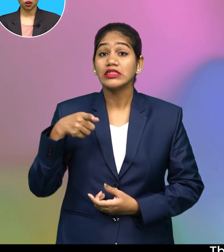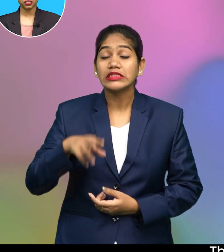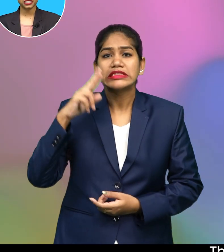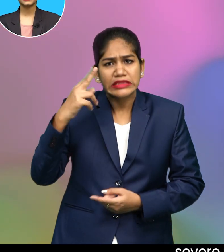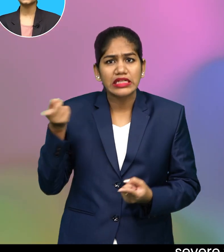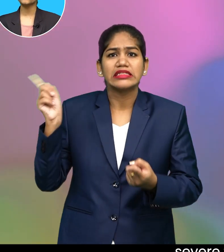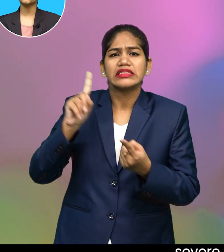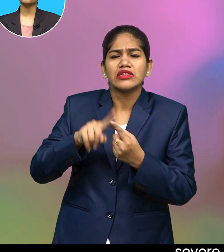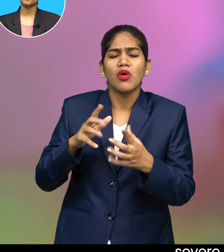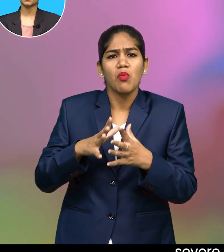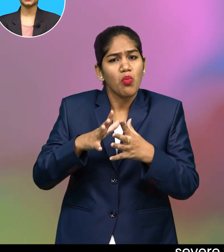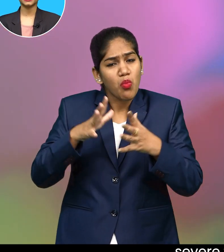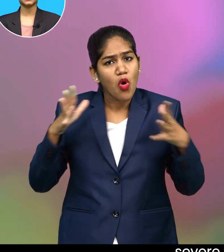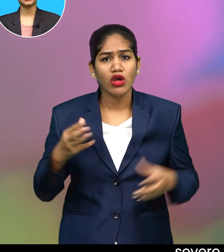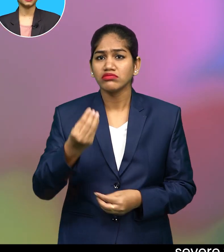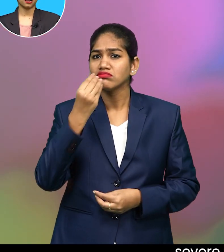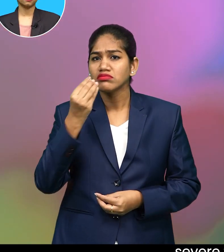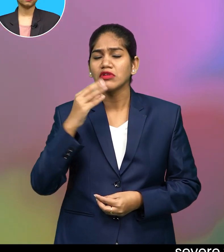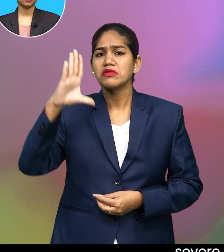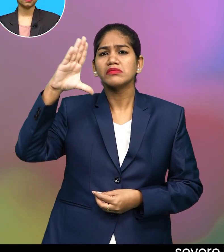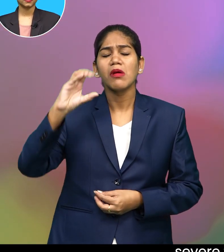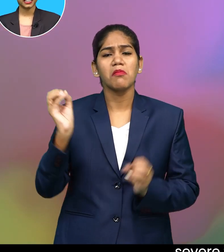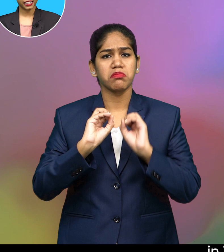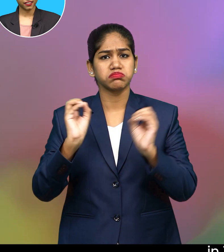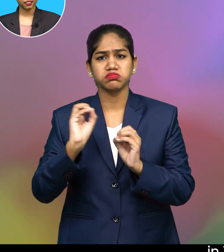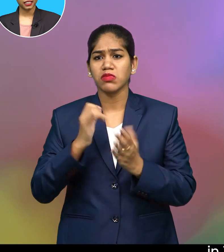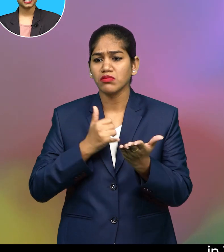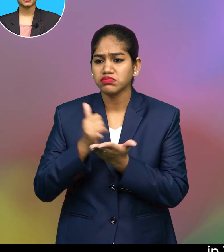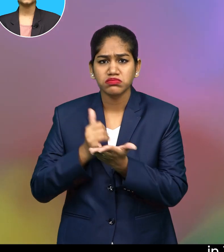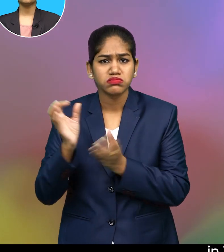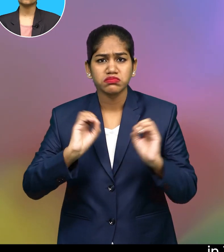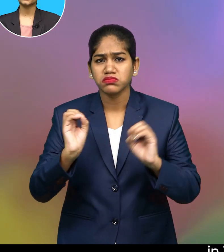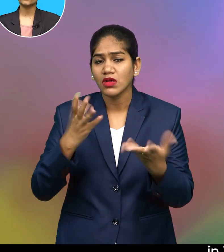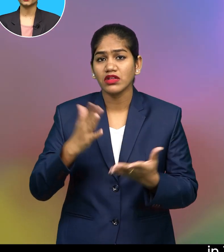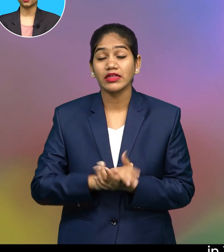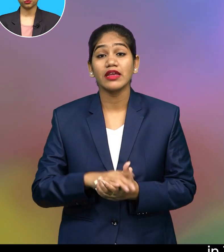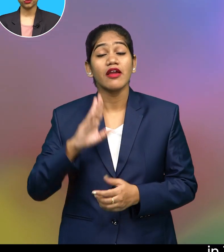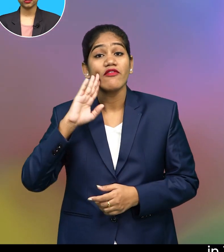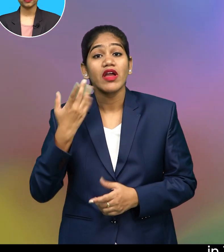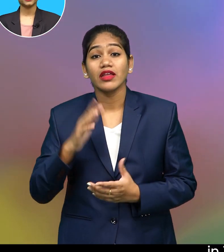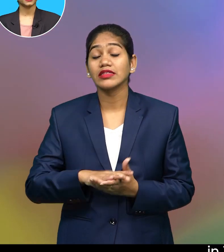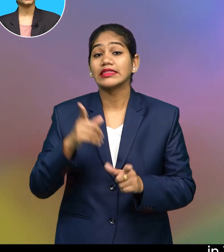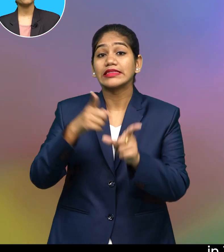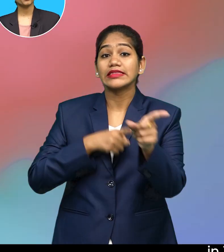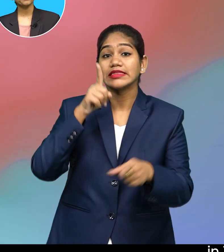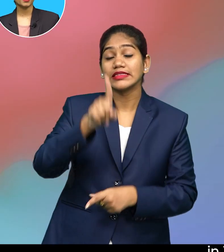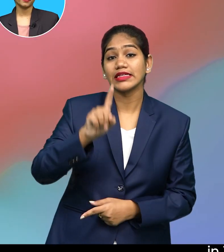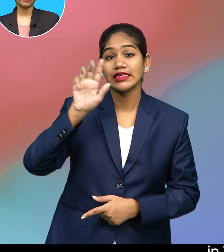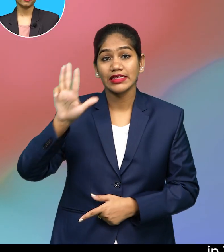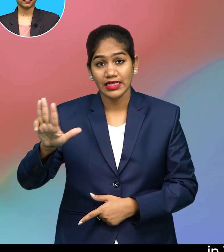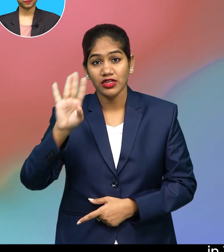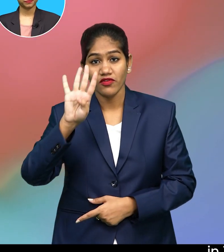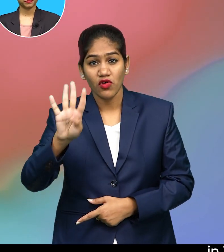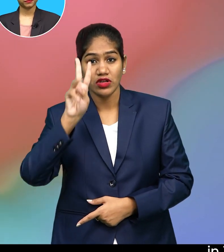This caused severe famine in India in 1943 to